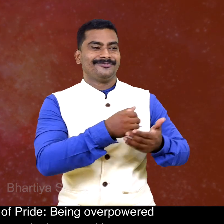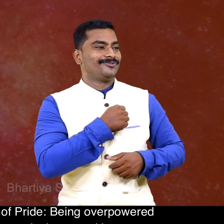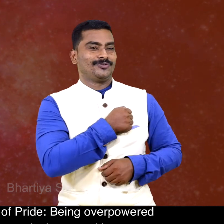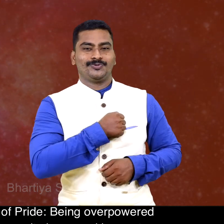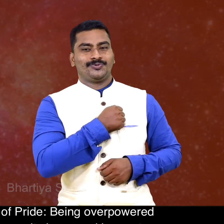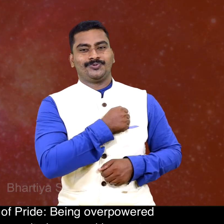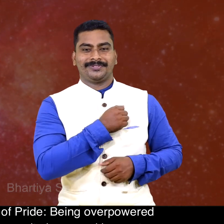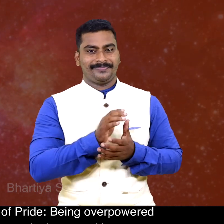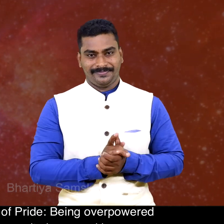Harms of pride.